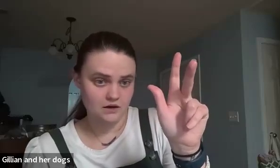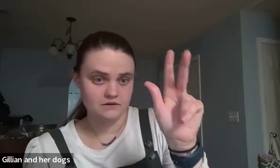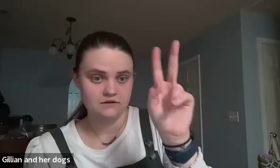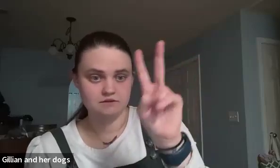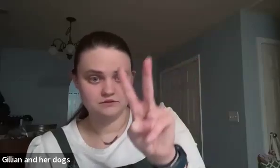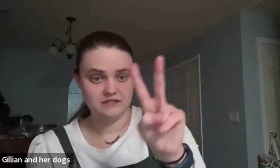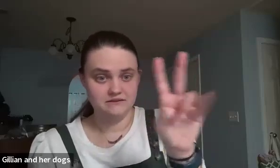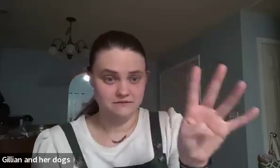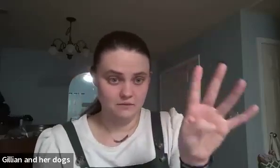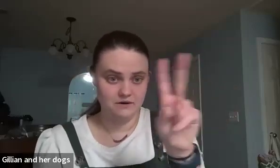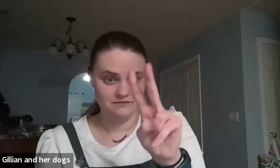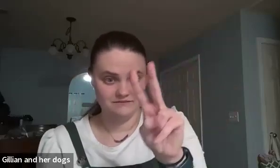24, 24.